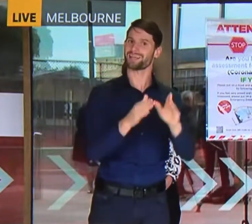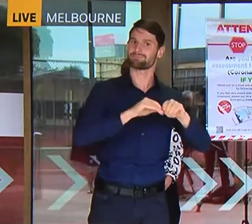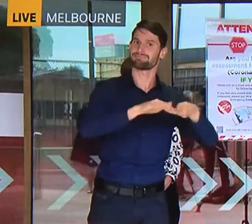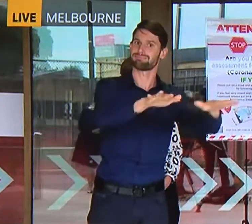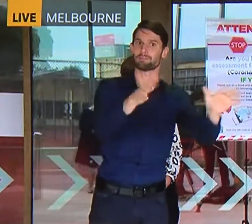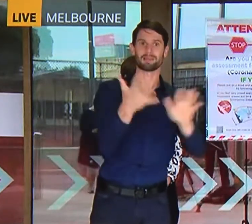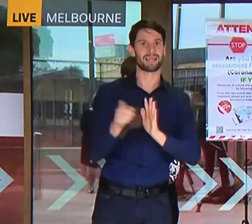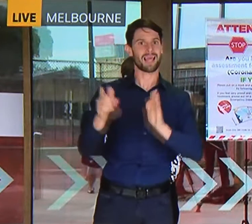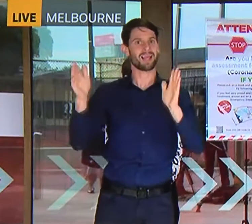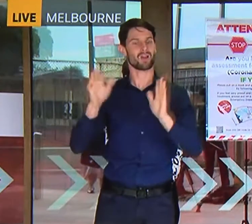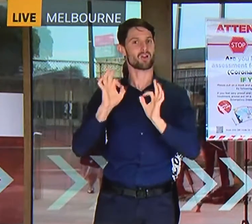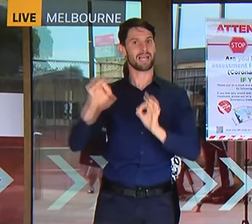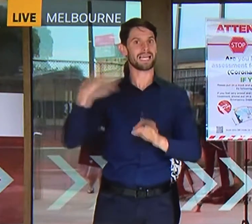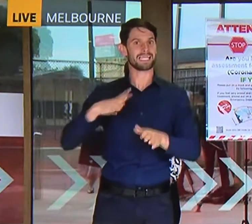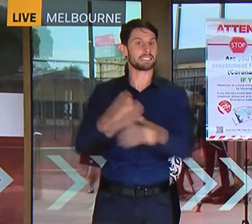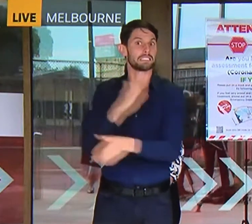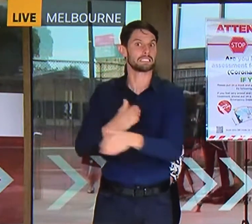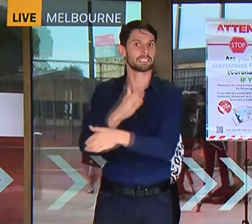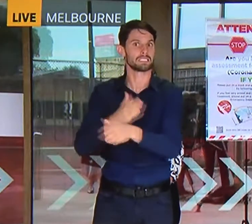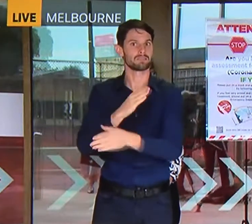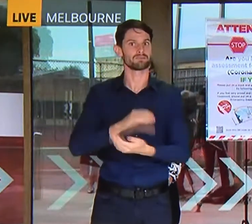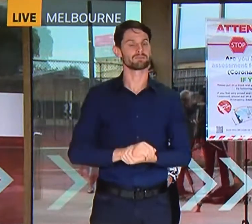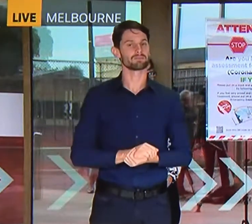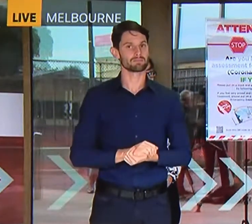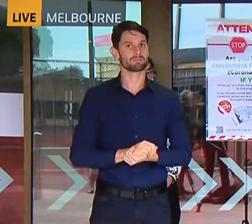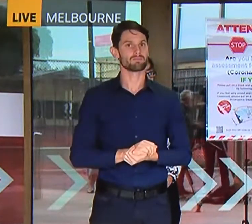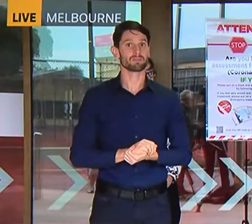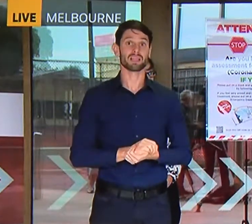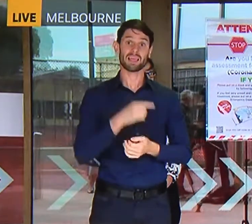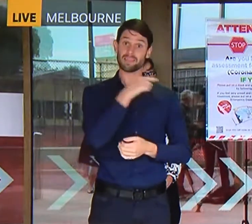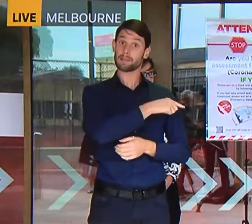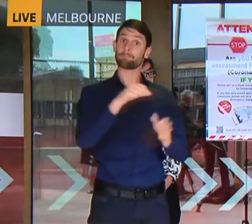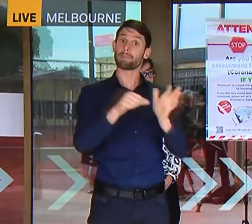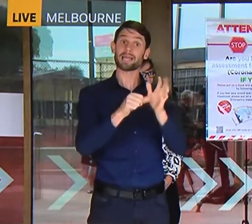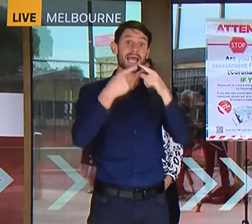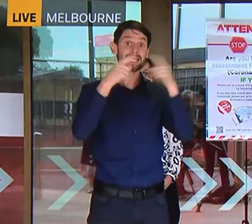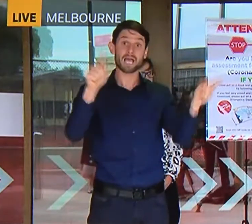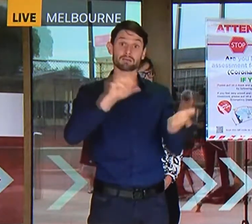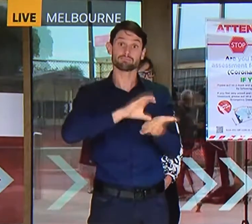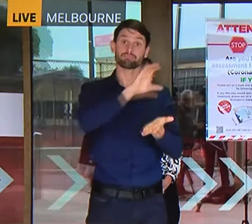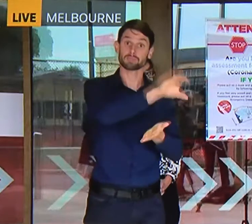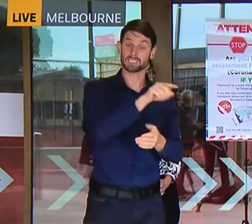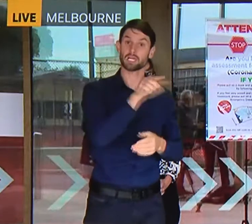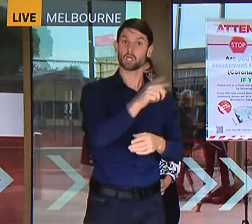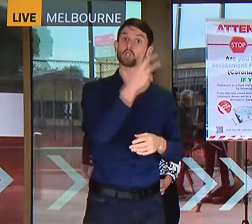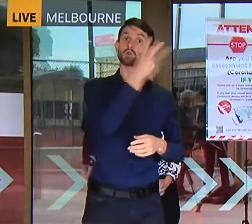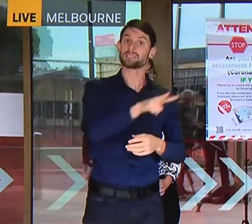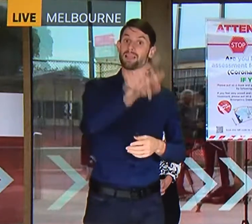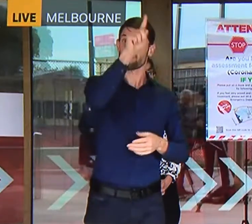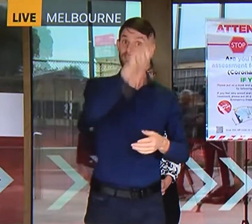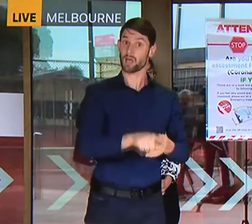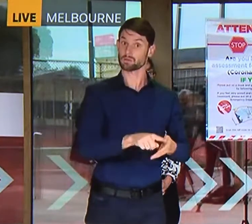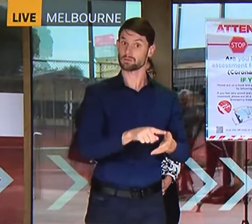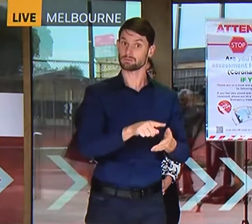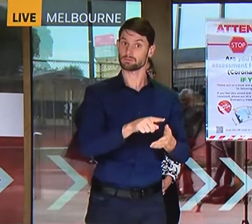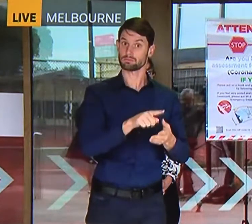nurses, the 20,000 courses that are available, that this will be the individual registered nurse's choice whether they uptake